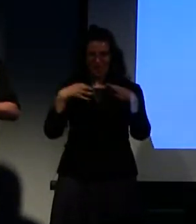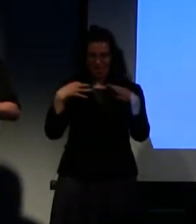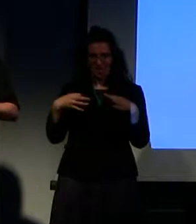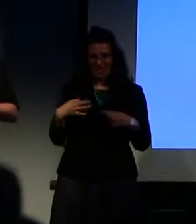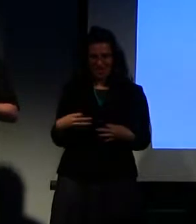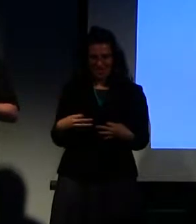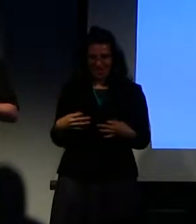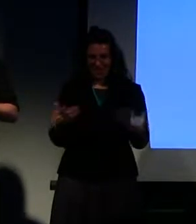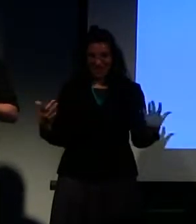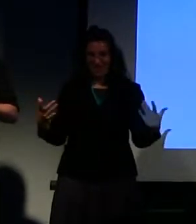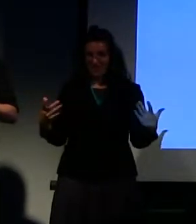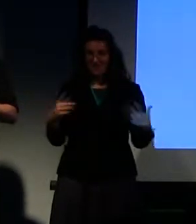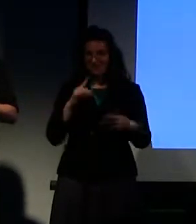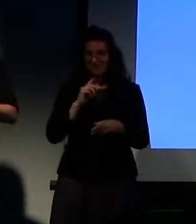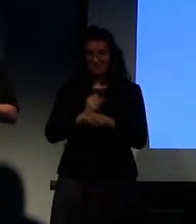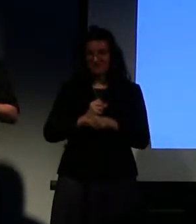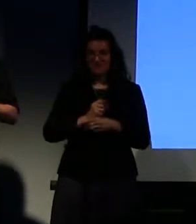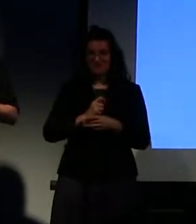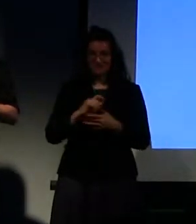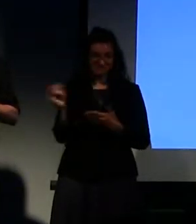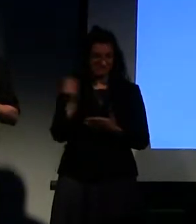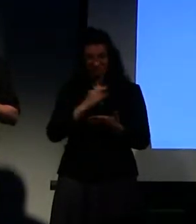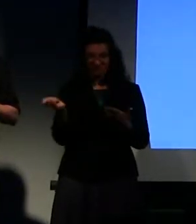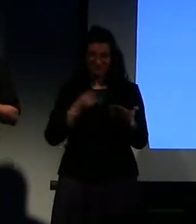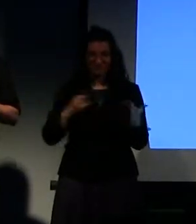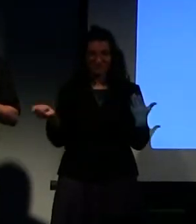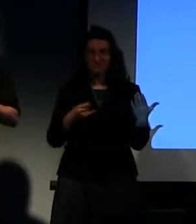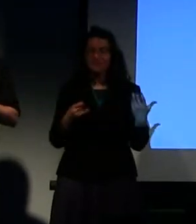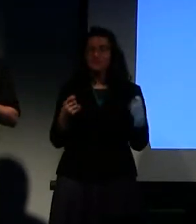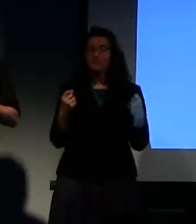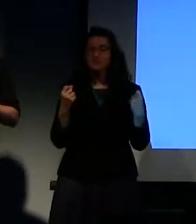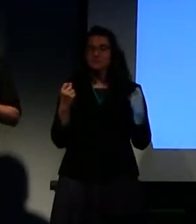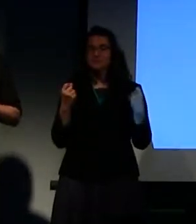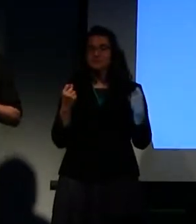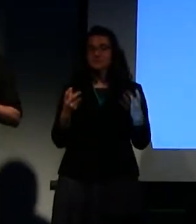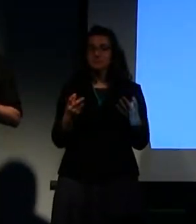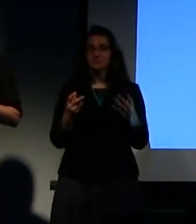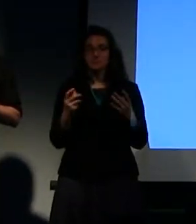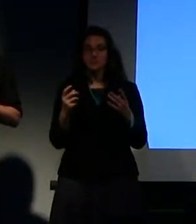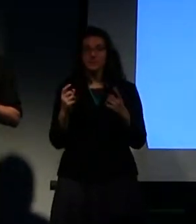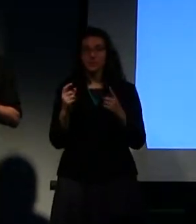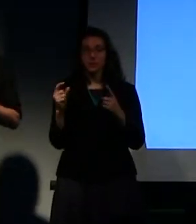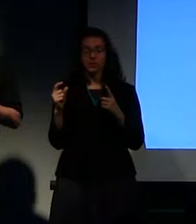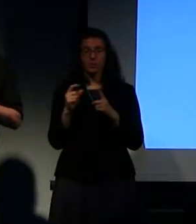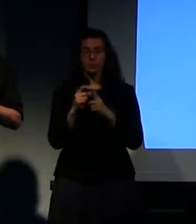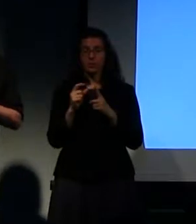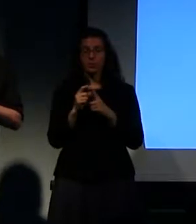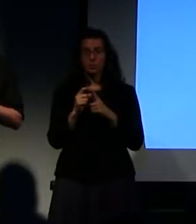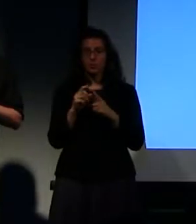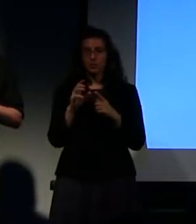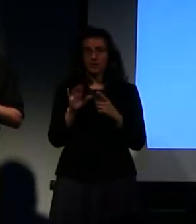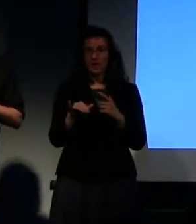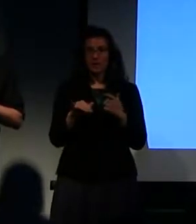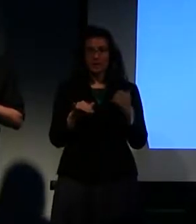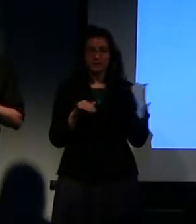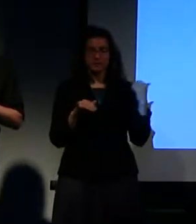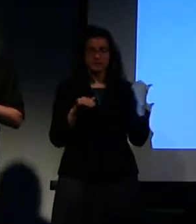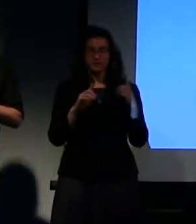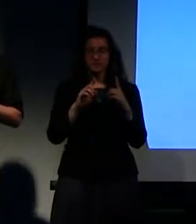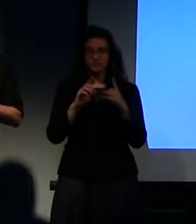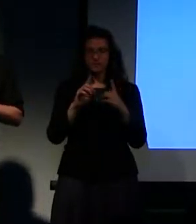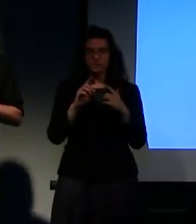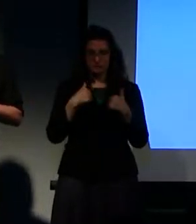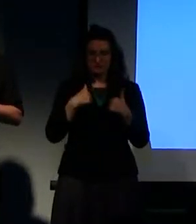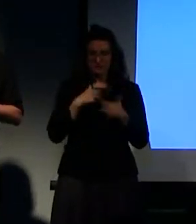down to scribbling. A lot of the words on that, the black part of where I'm actually in the film doing